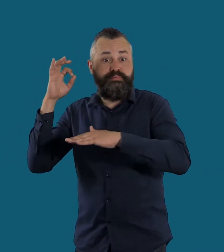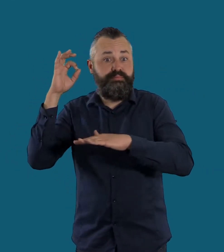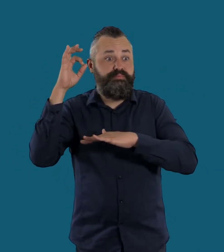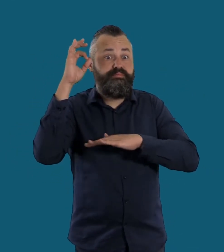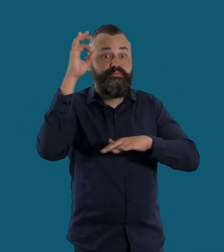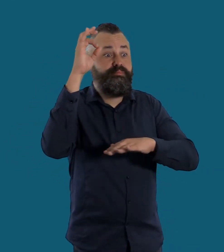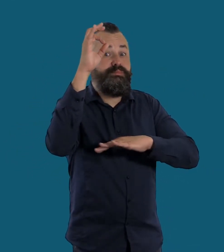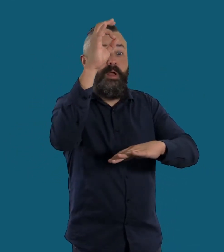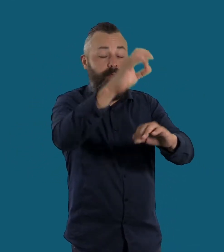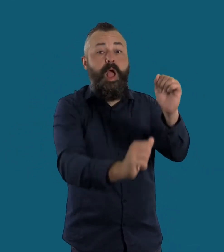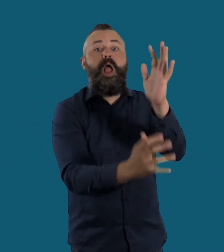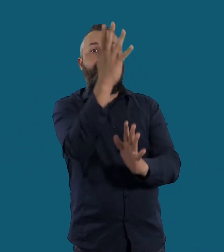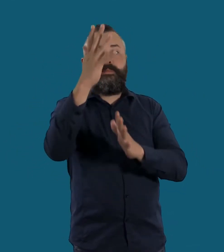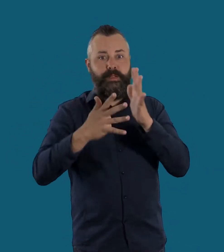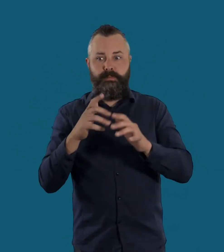Embers will come from many directions.